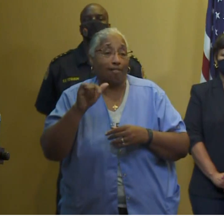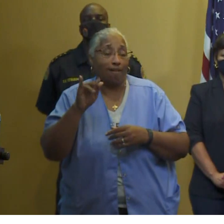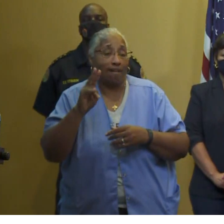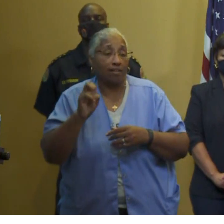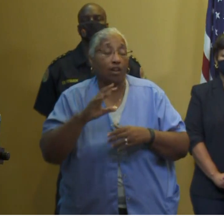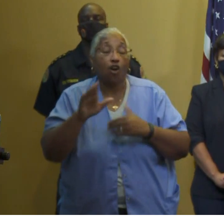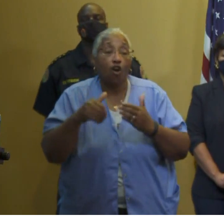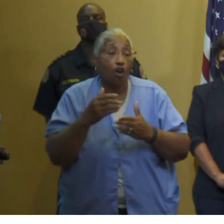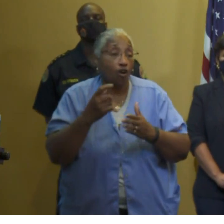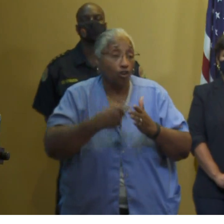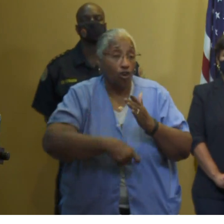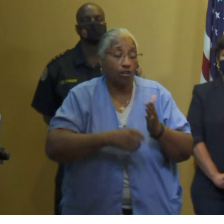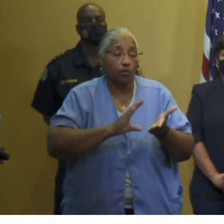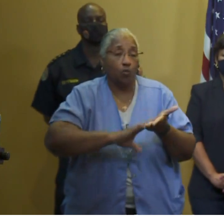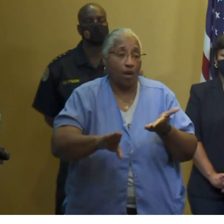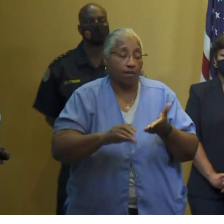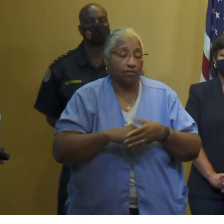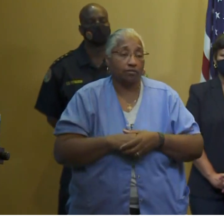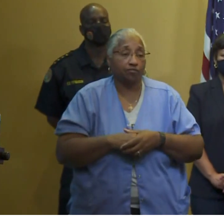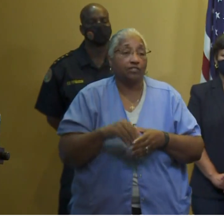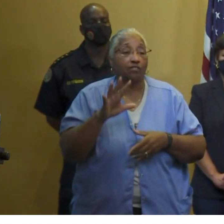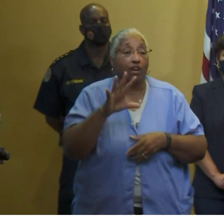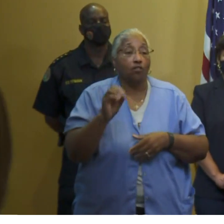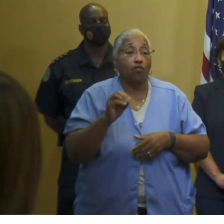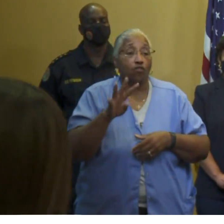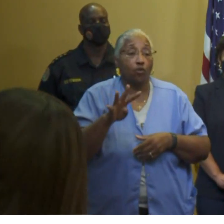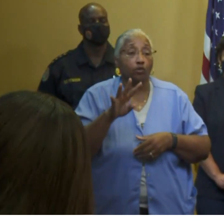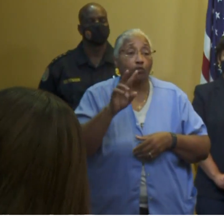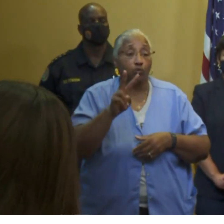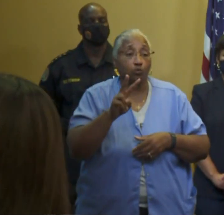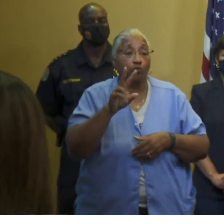you have any questions, call Rideline,